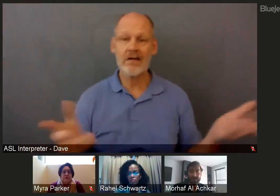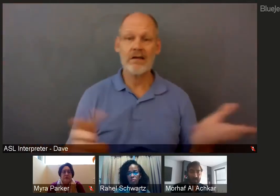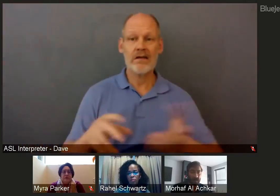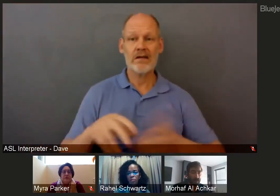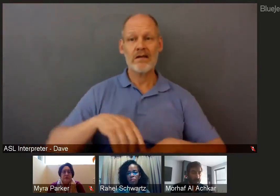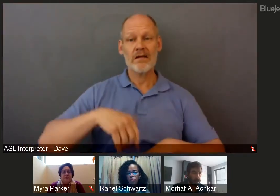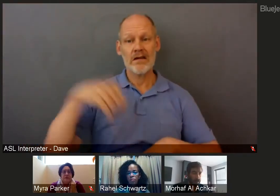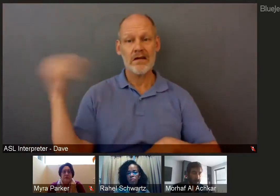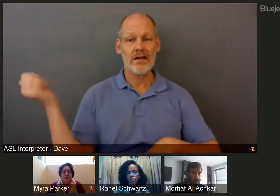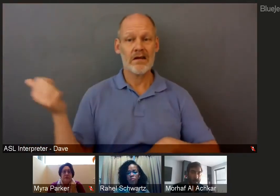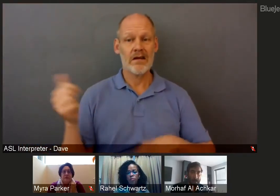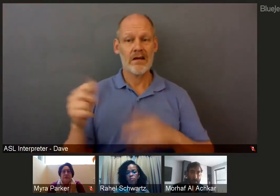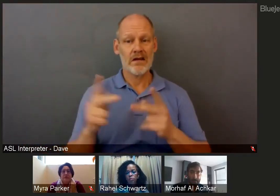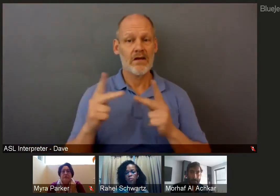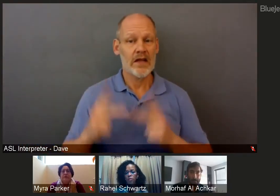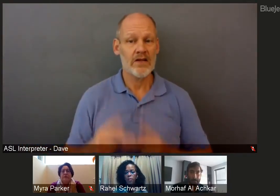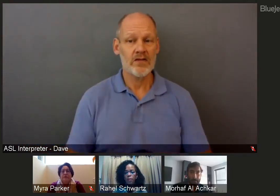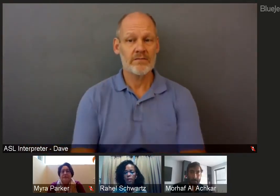occupation.